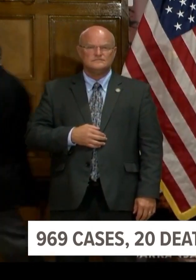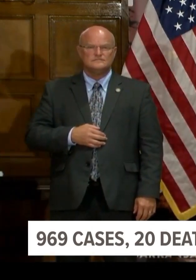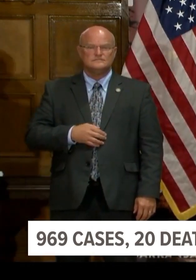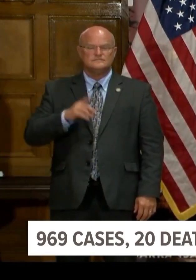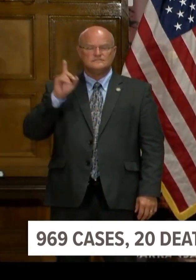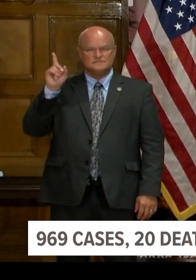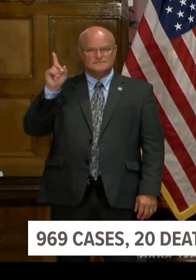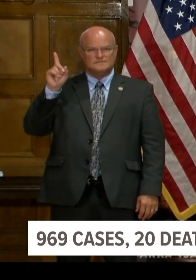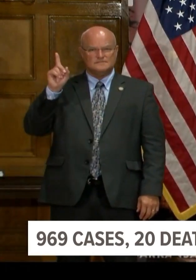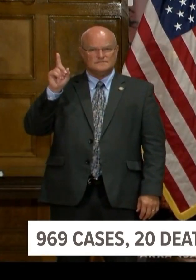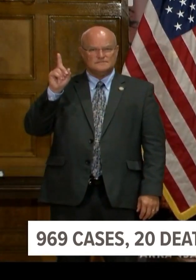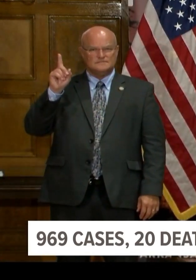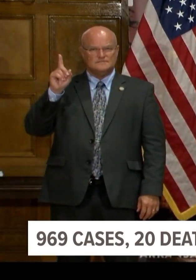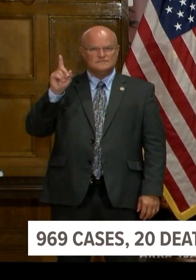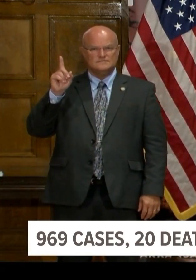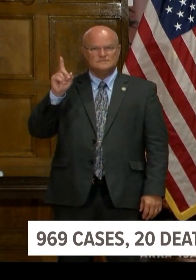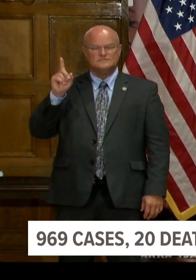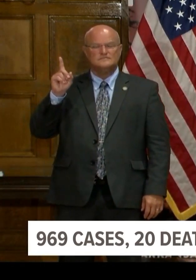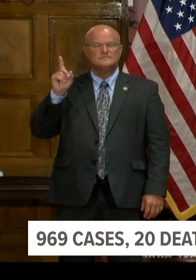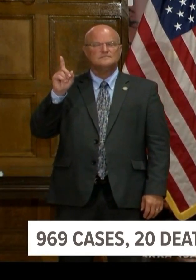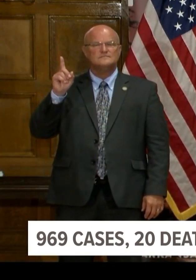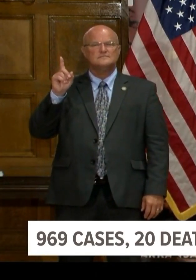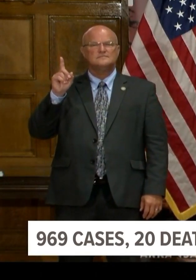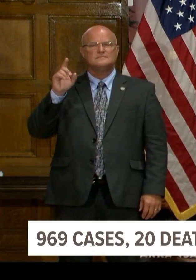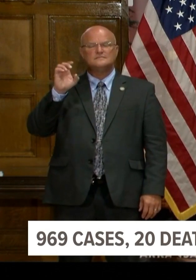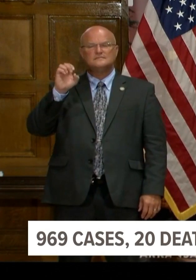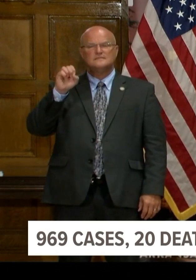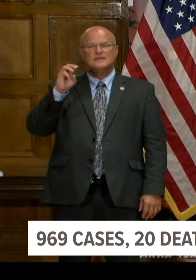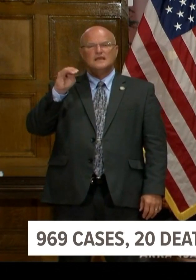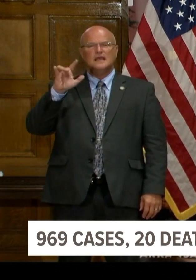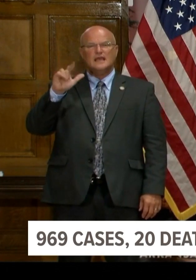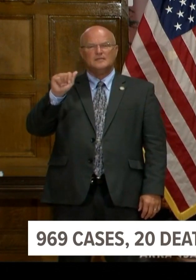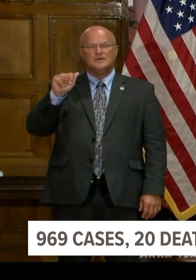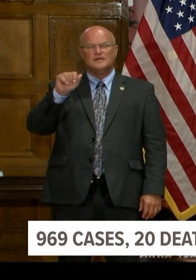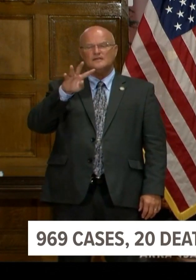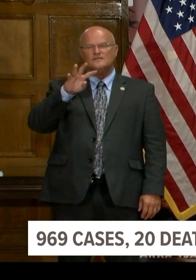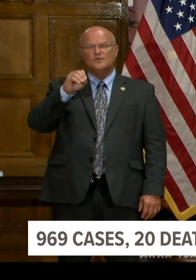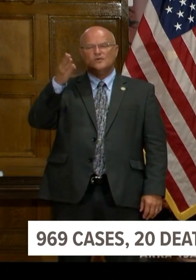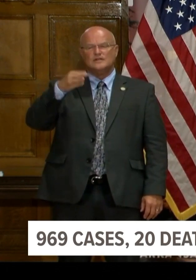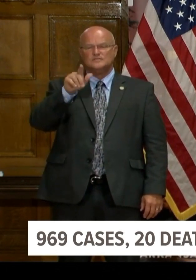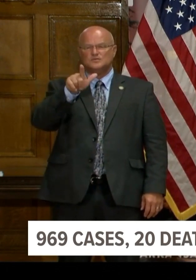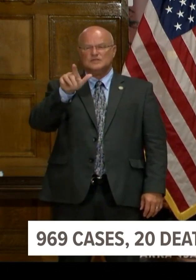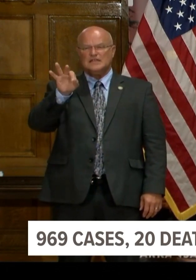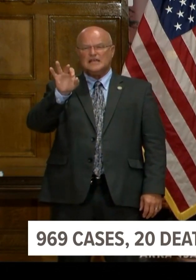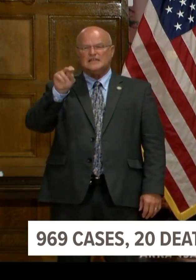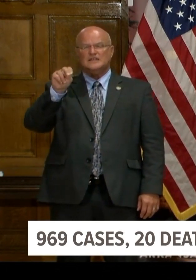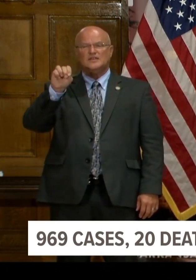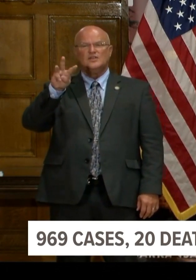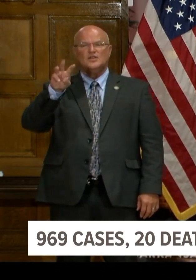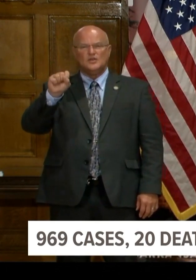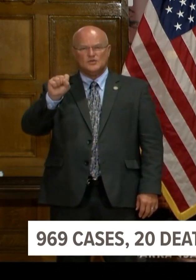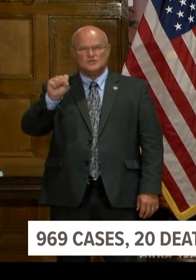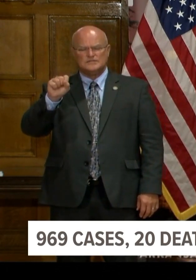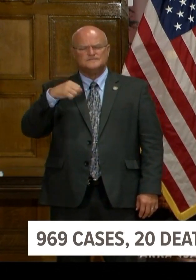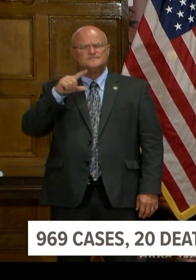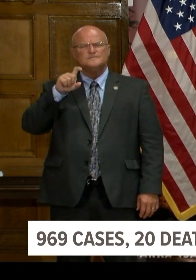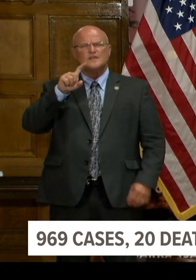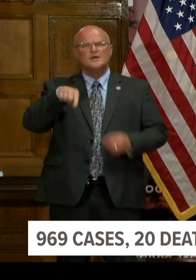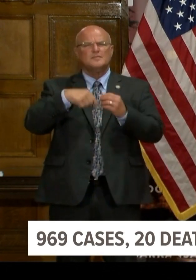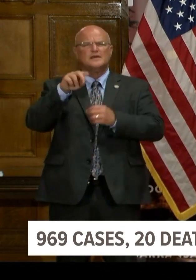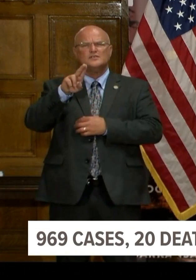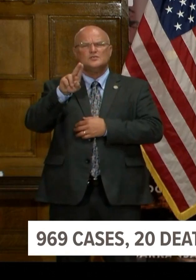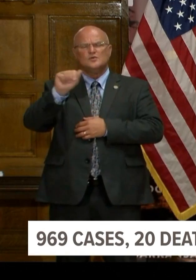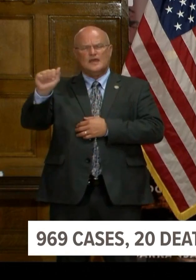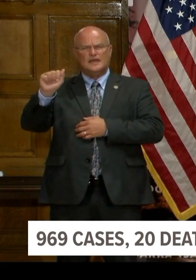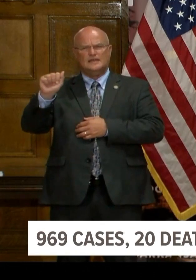Next. Hi, Governor Hutchinson. This is Emma Claybrook with 4029 News. I have another question about the U of A. Do the